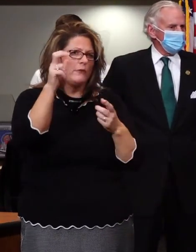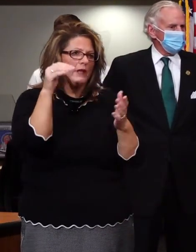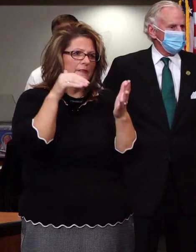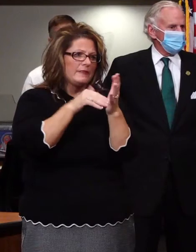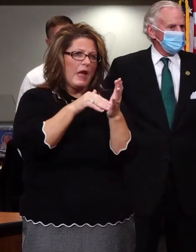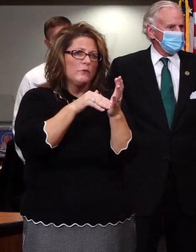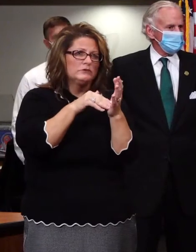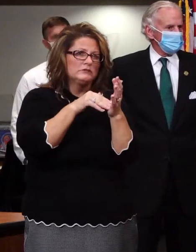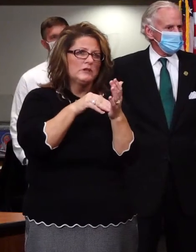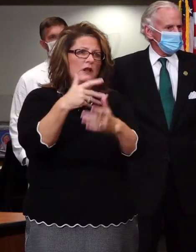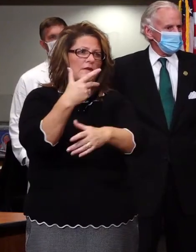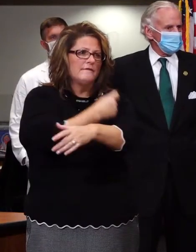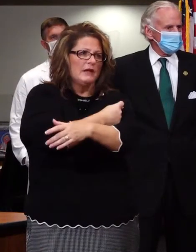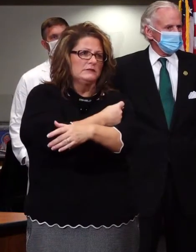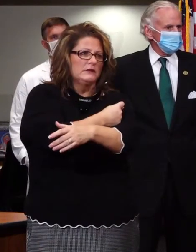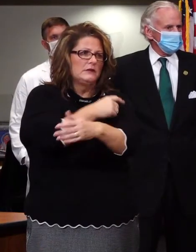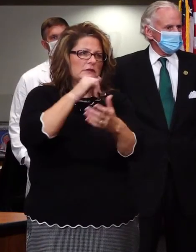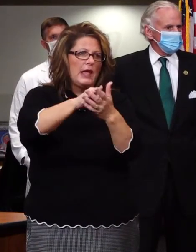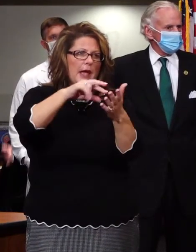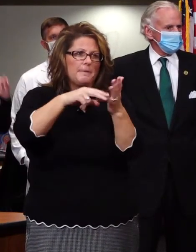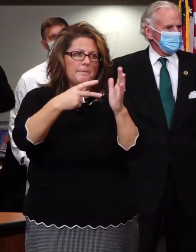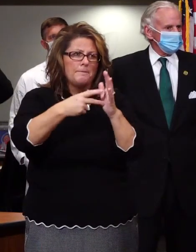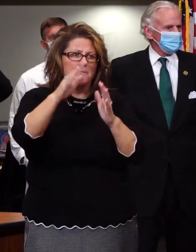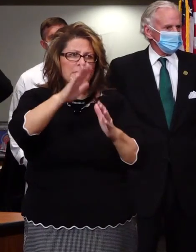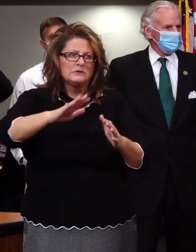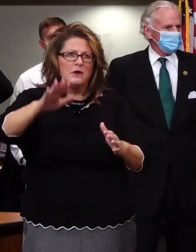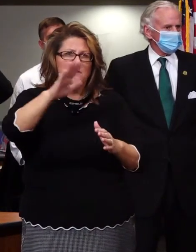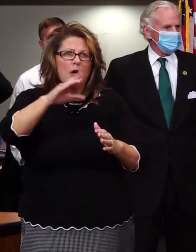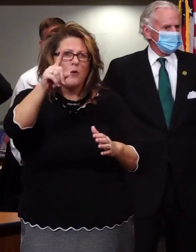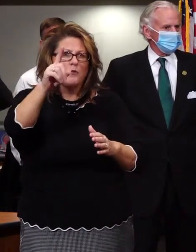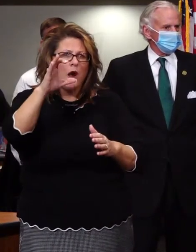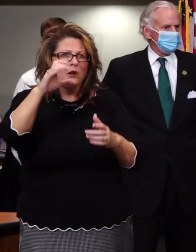300,000 doses, does that mean that would cover about 100 to 150,000 people?